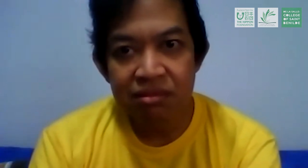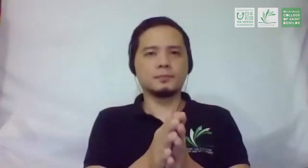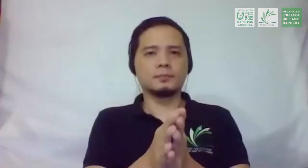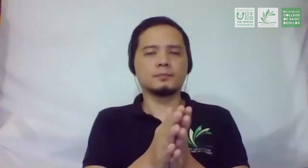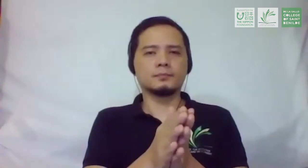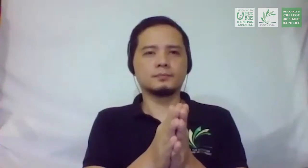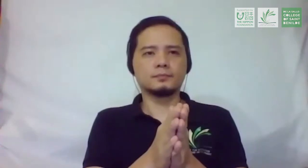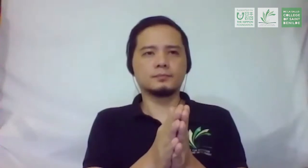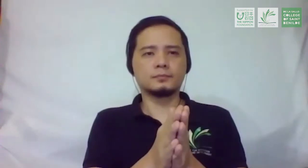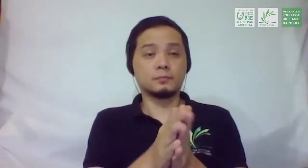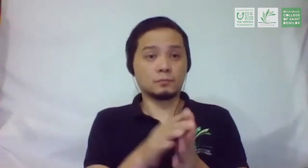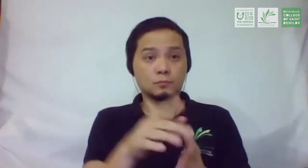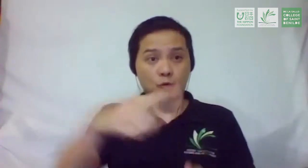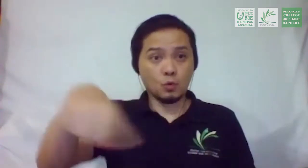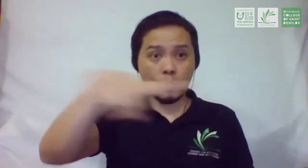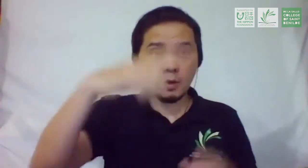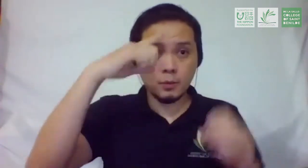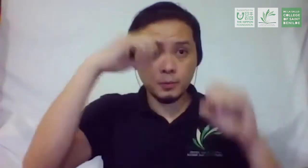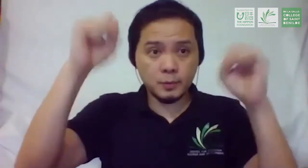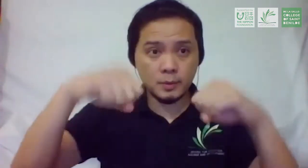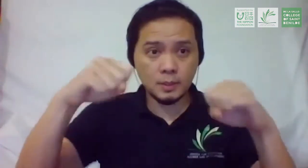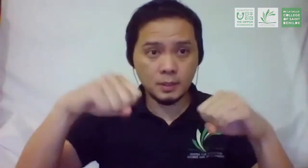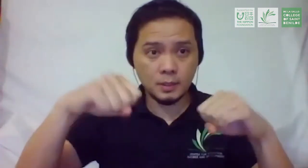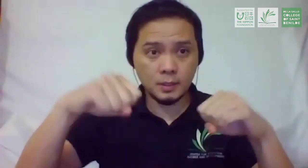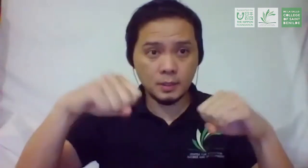do you all agree with that?